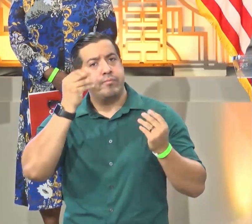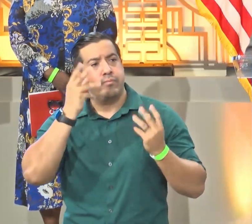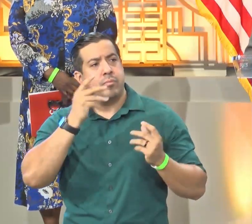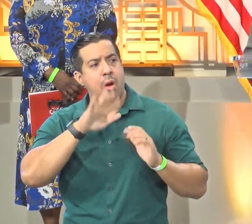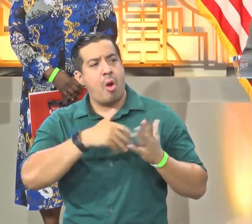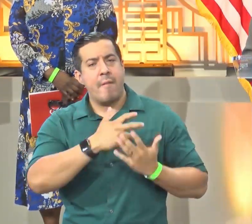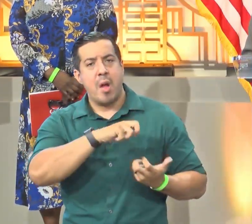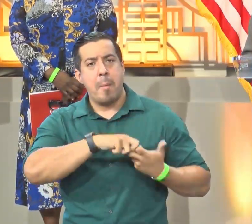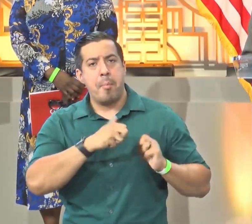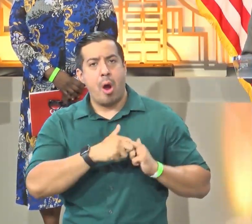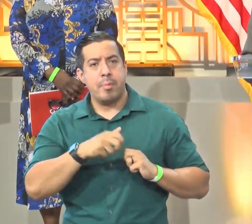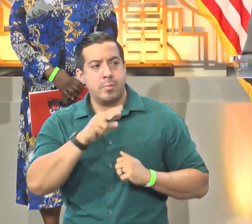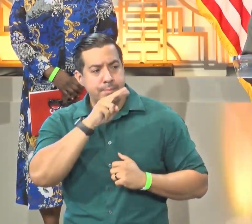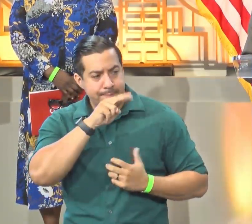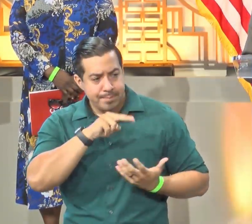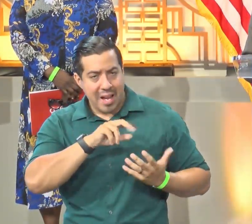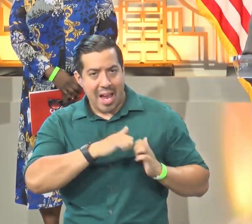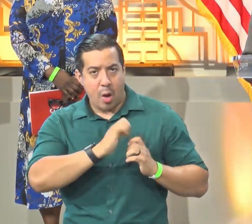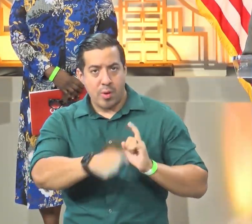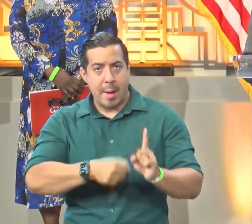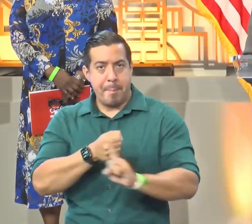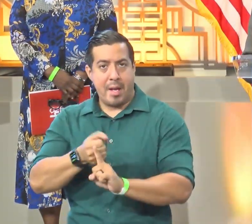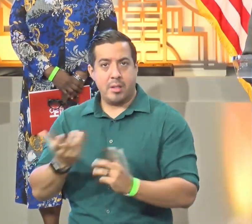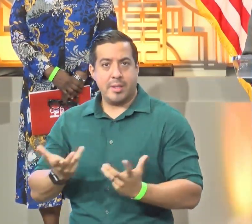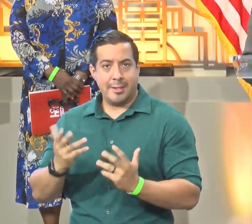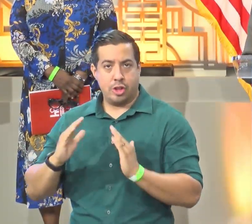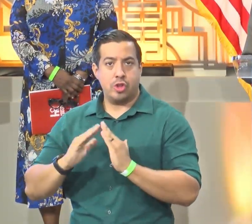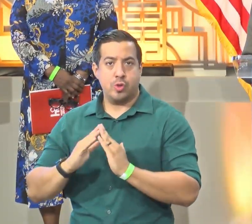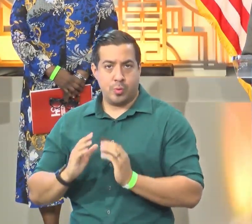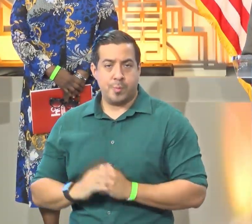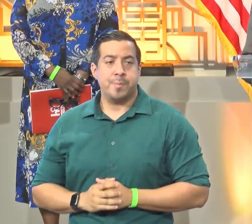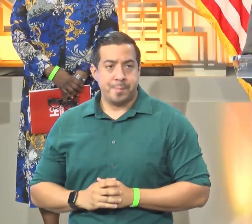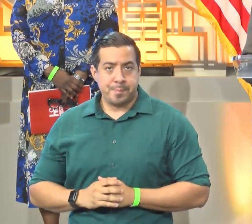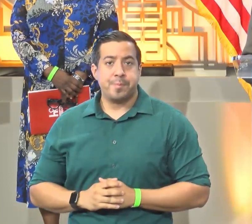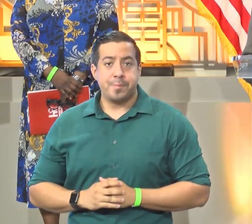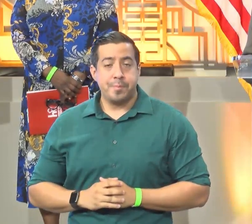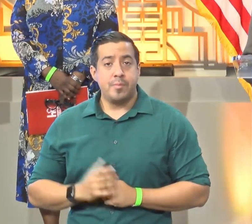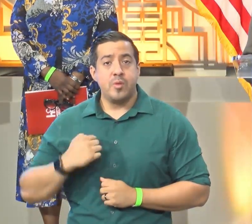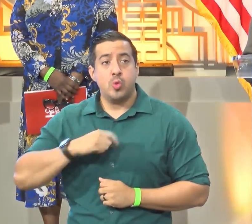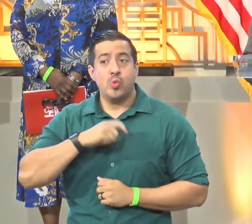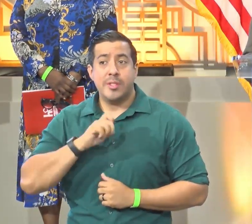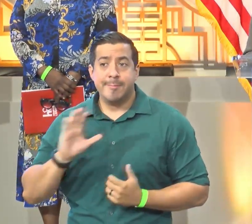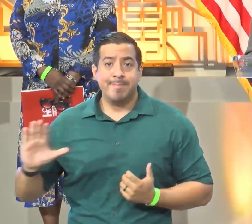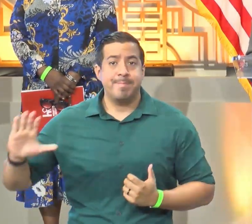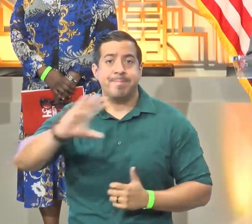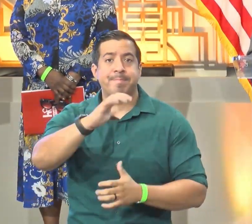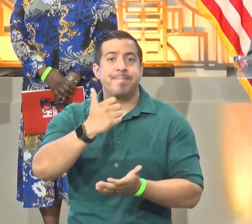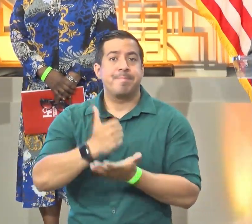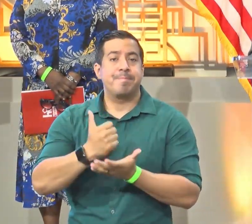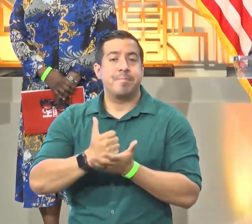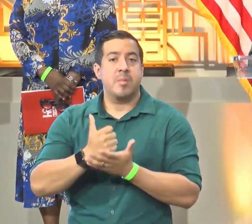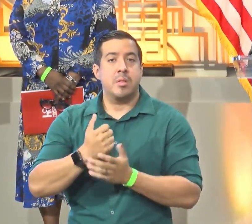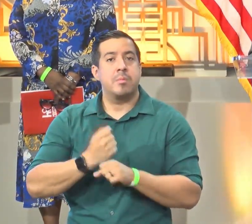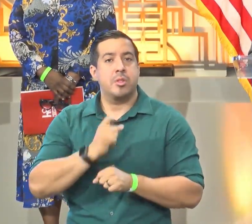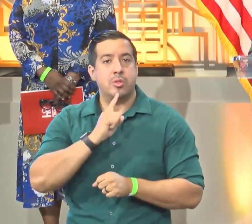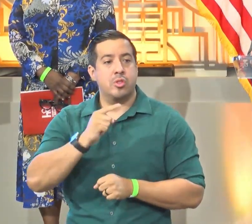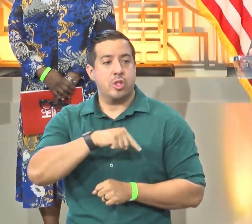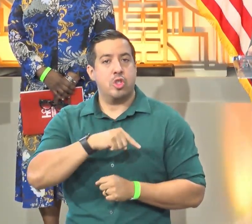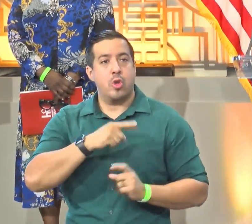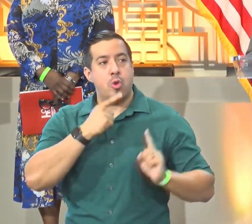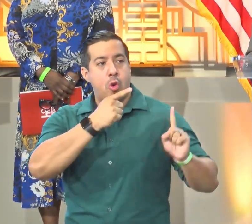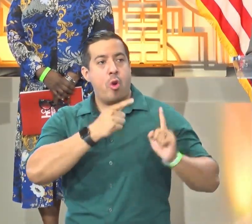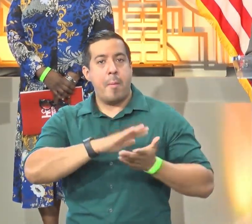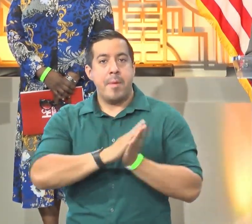the problem and its impact on the city of Houston. We need everybody's help to make these goals